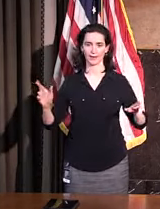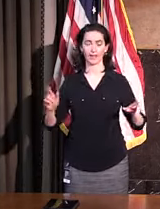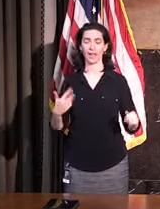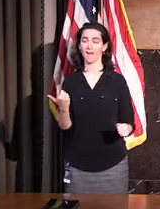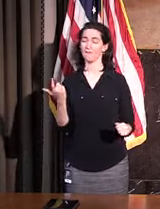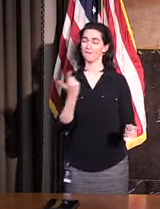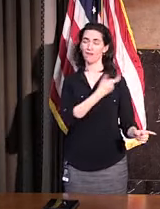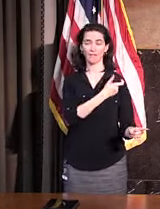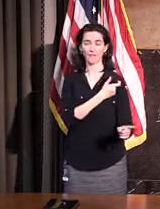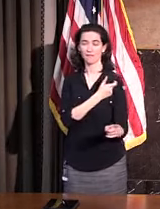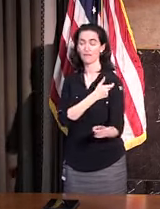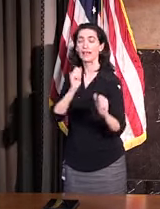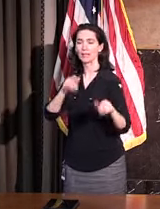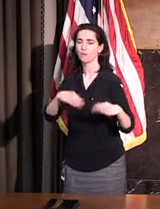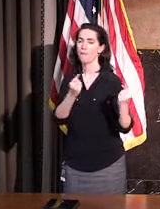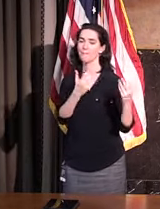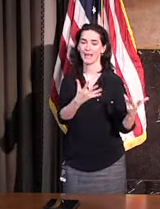vaccine